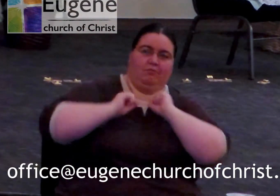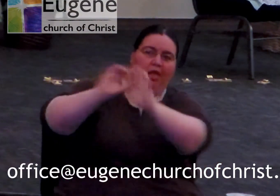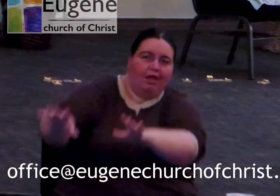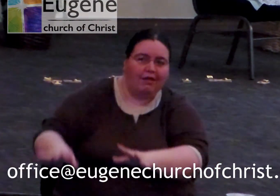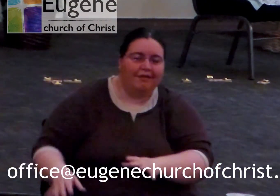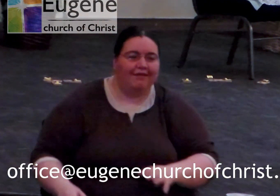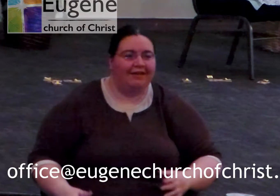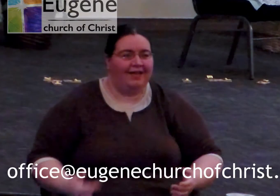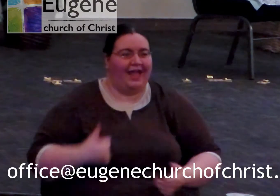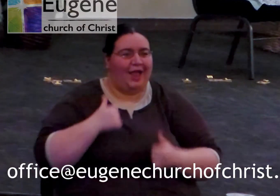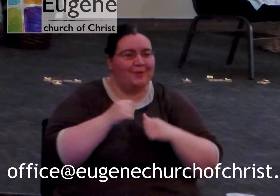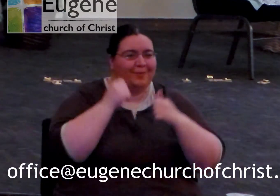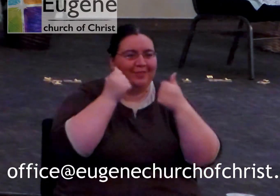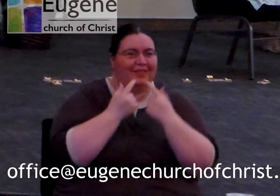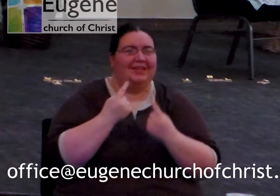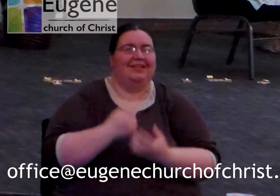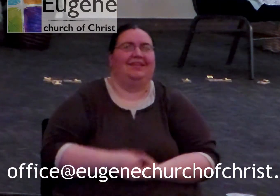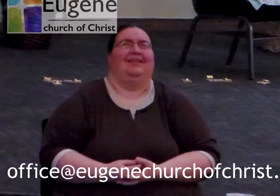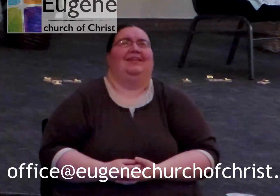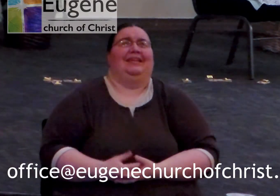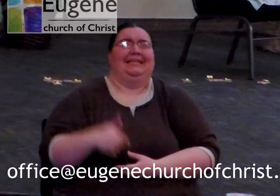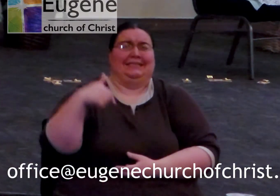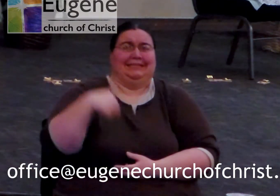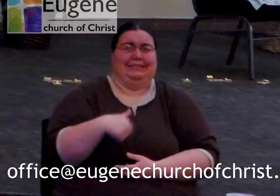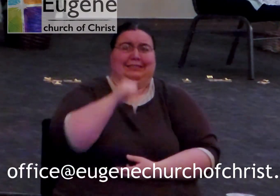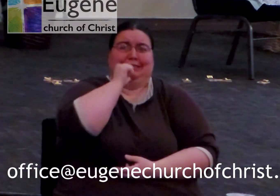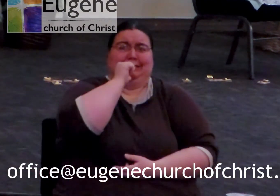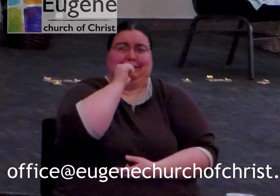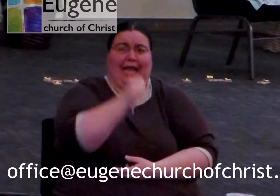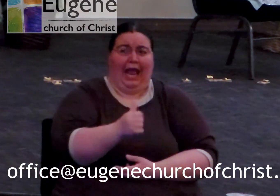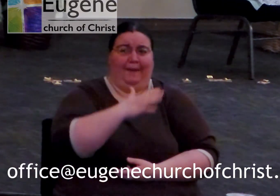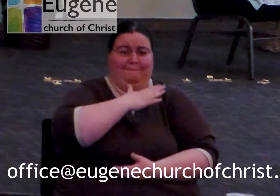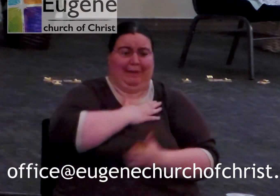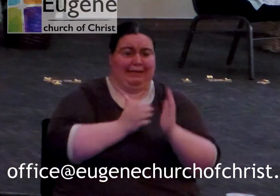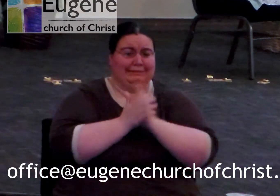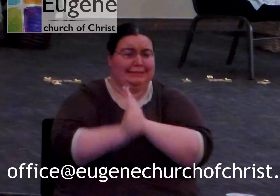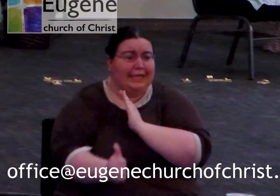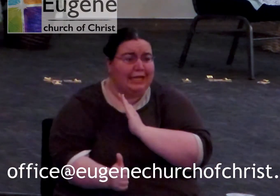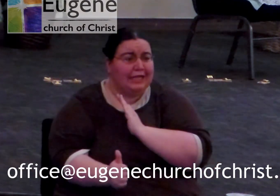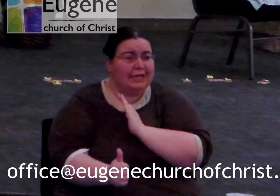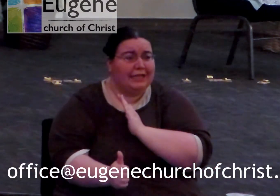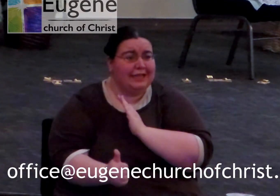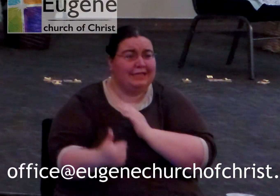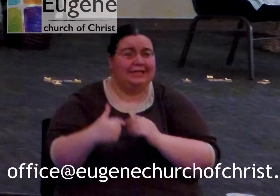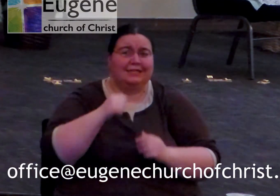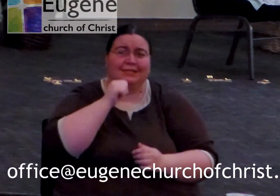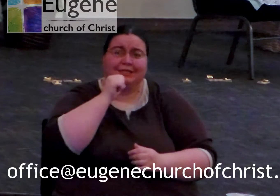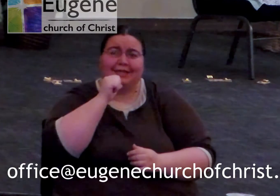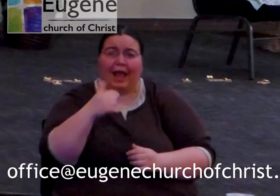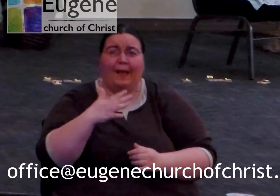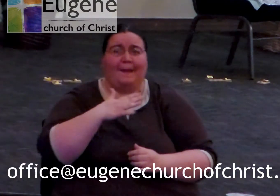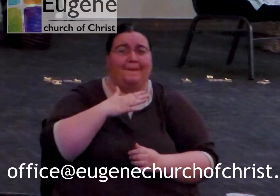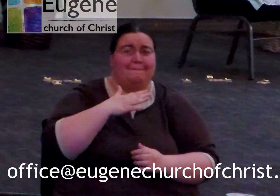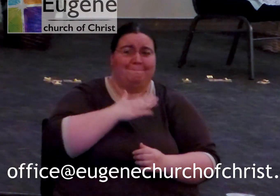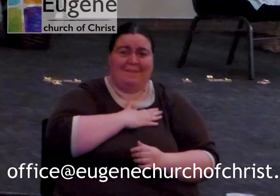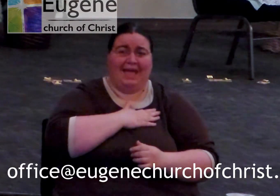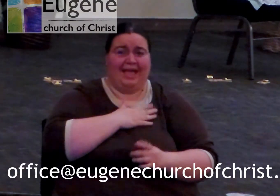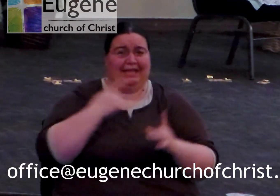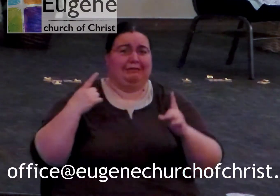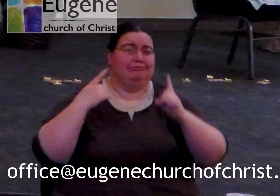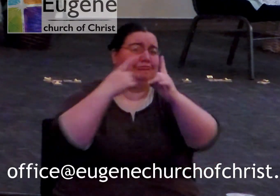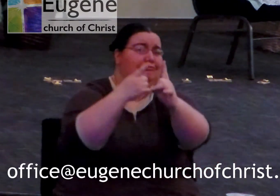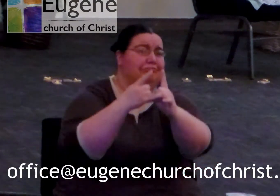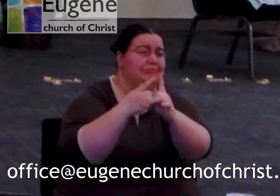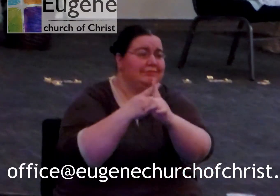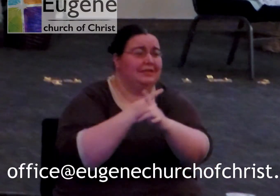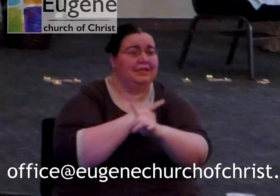I'm supposed to be doing. I was not meant for basketball. This wasn't my build. This wasn't my direction. This wasn't what I wanted to do. But I saw a lot of guys that said